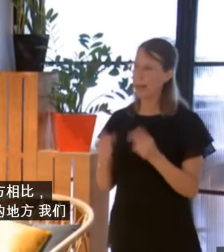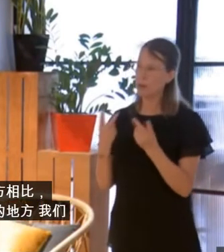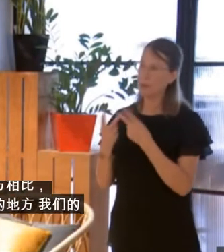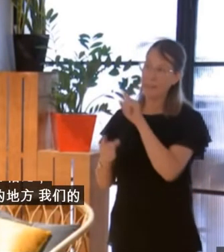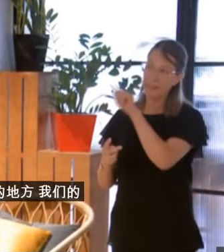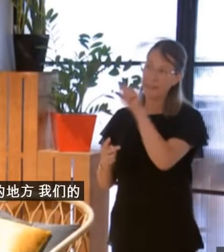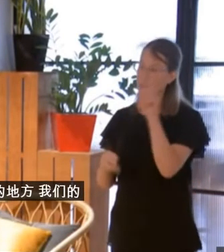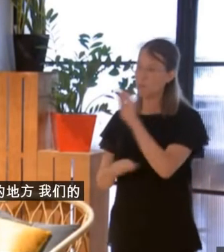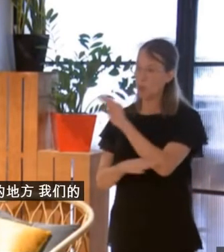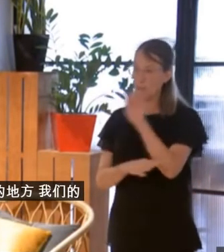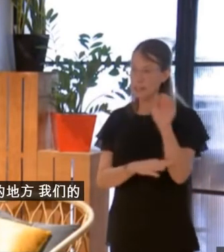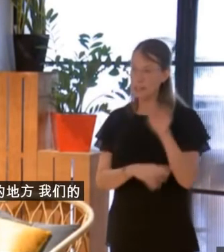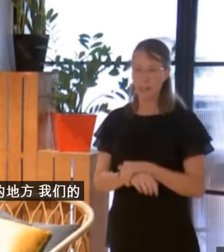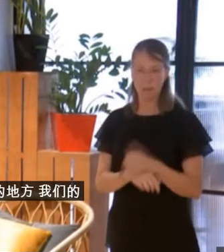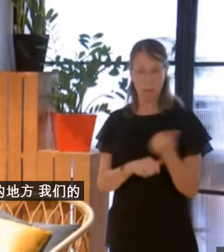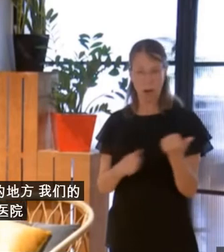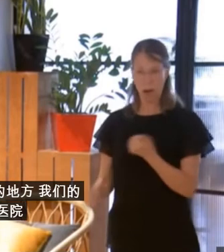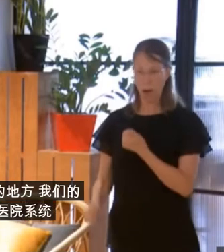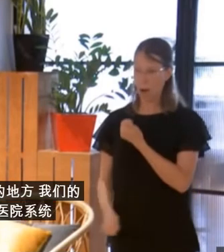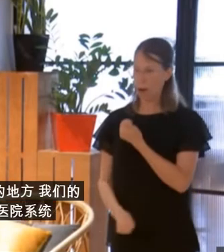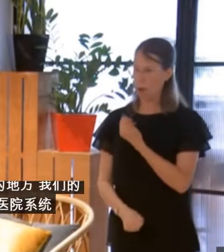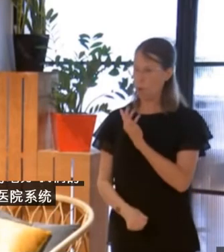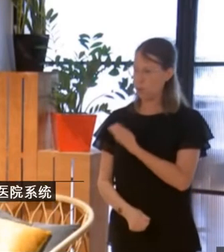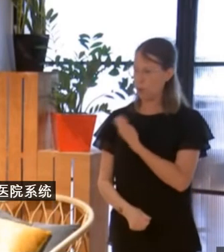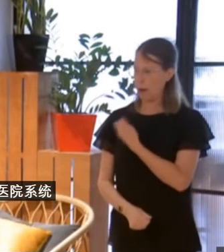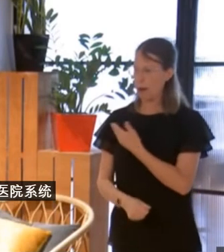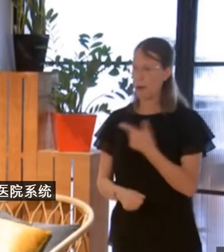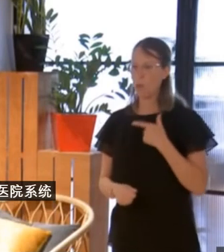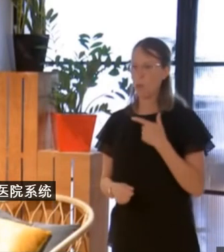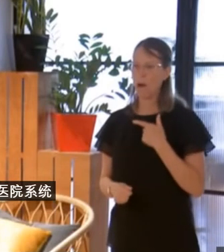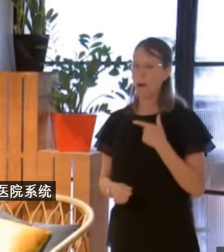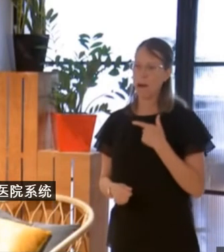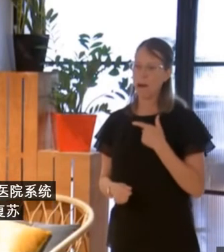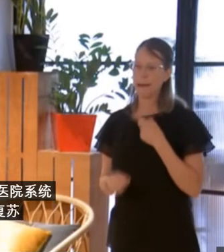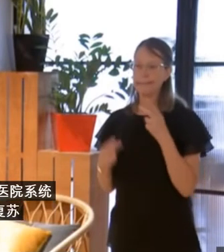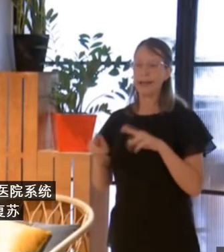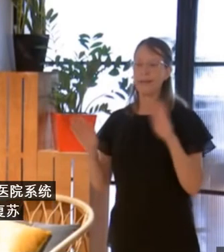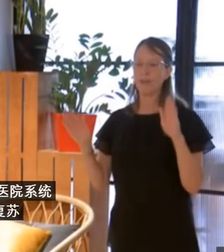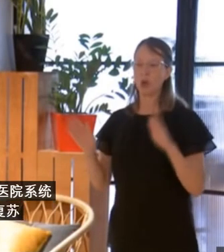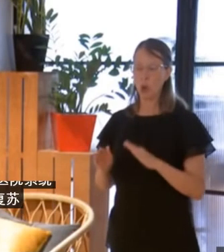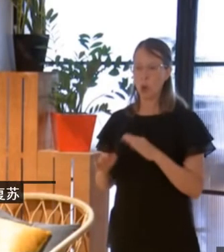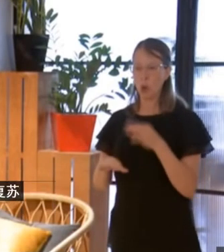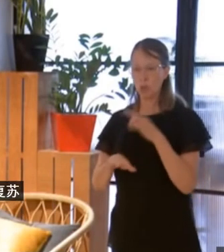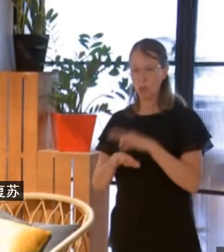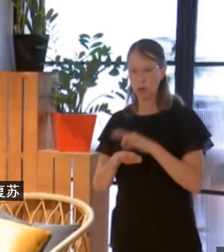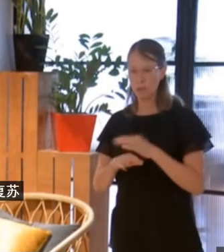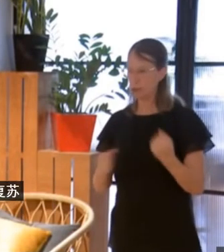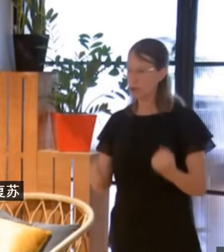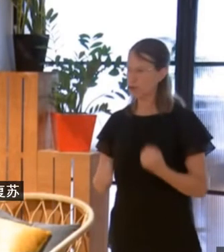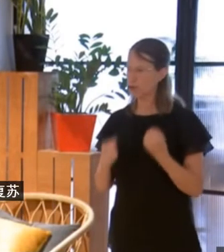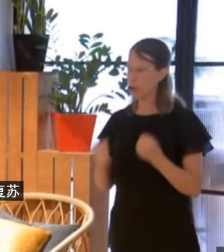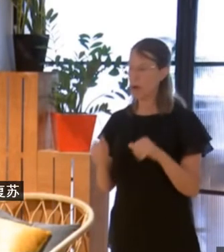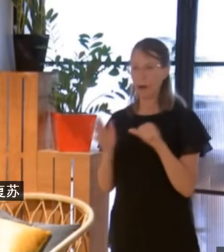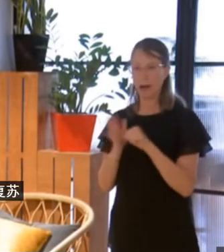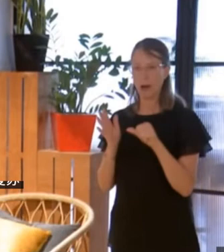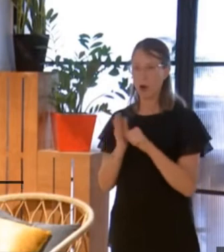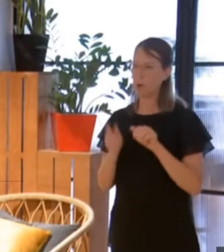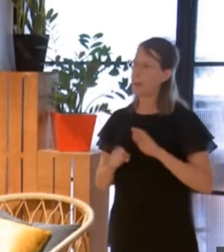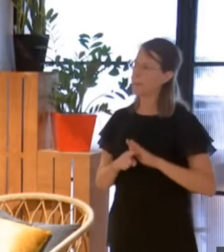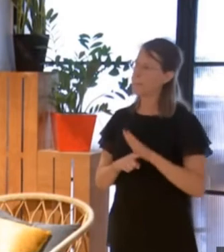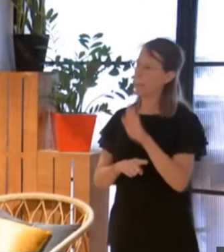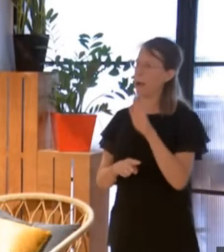of. We have a very low death rate, our hospital system is strong, and our economy is recovering better than probably any